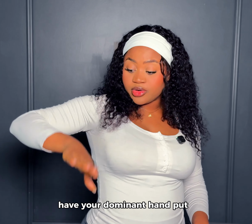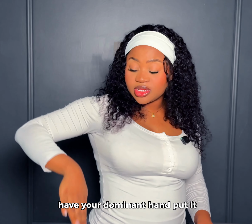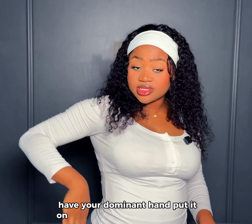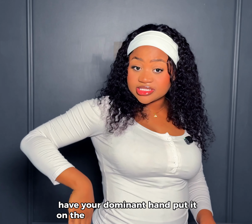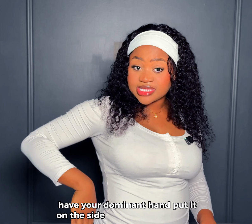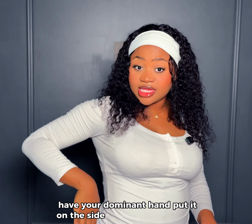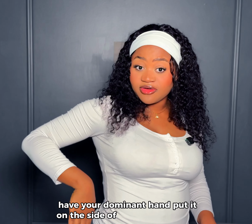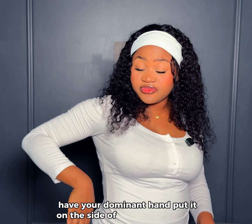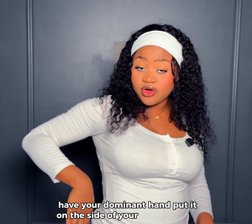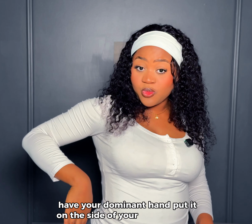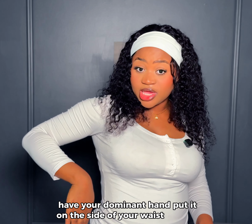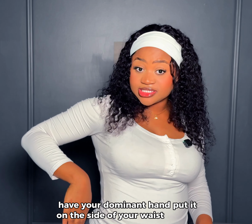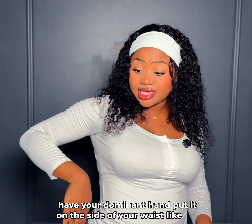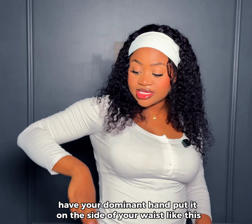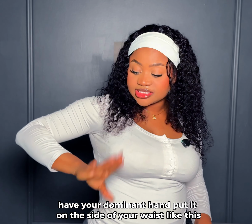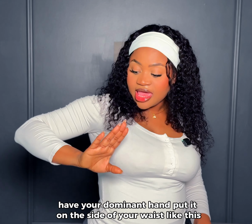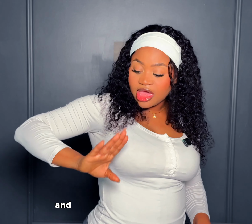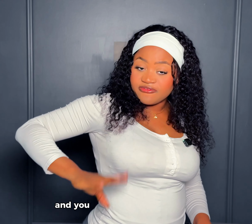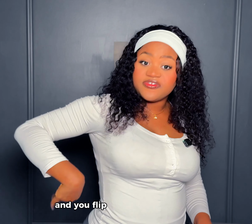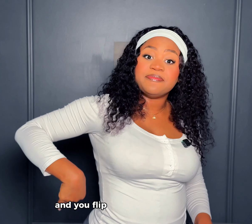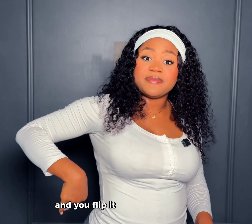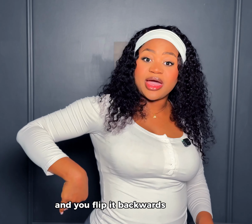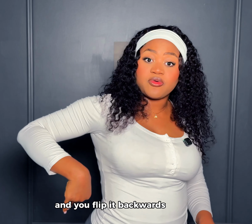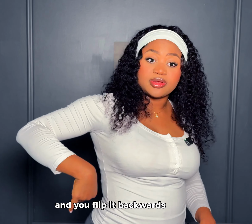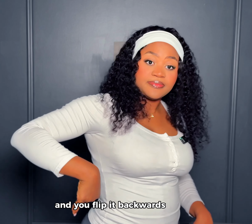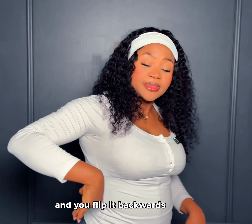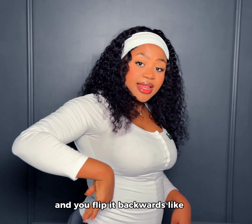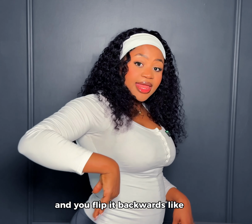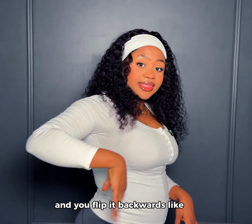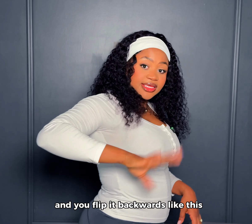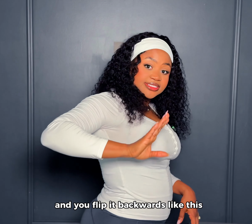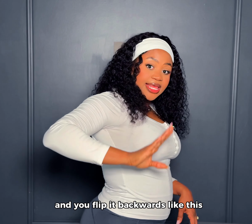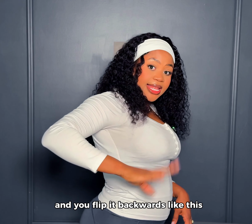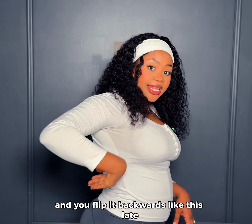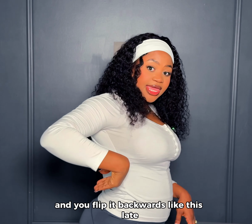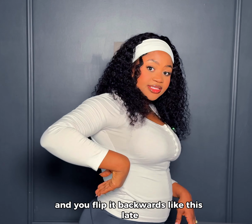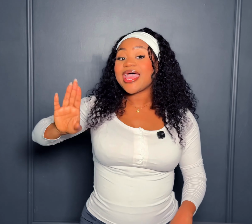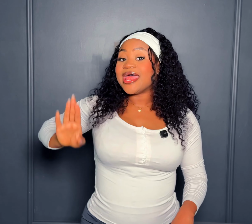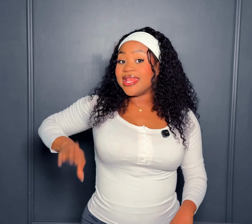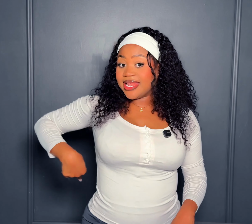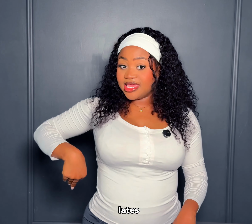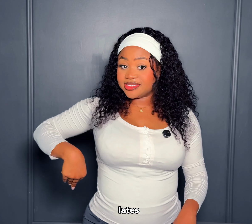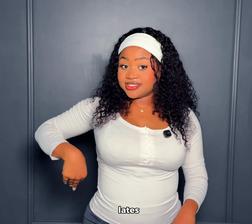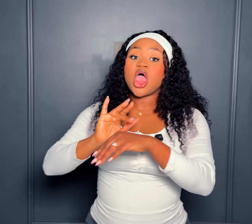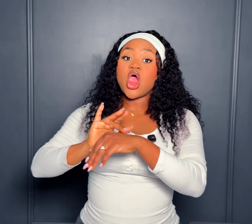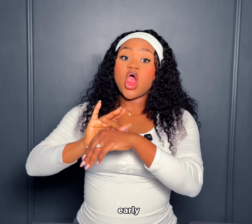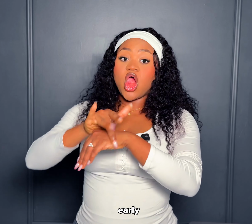it on the side of your waist like this and you flip it backward like this. Late. Late.